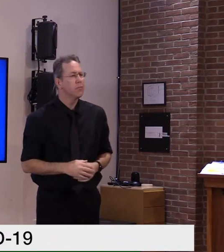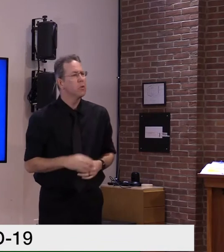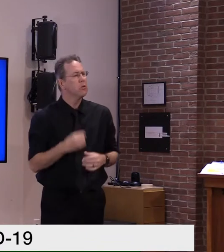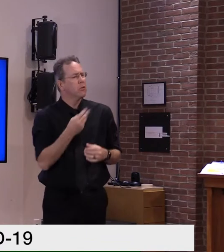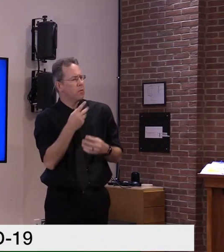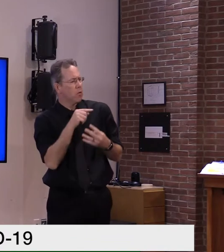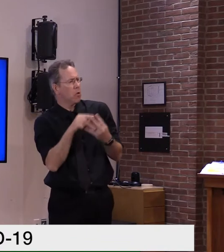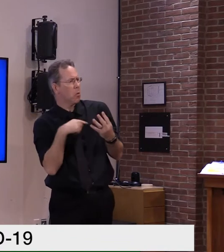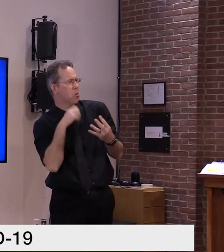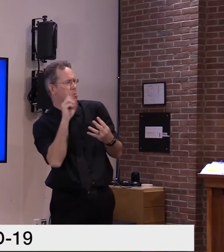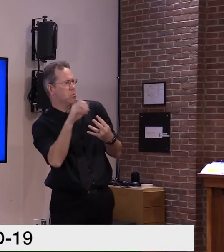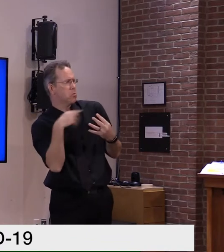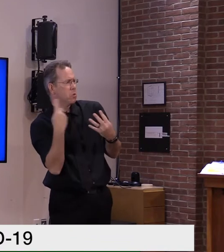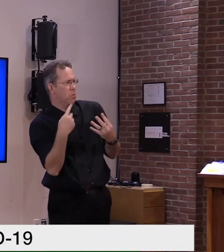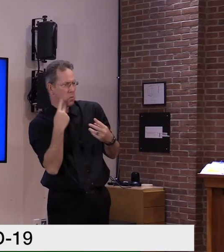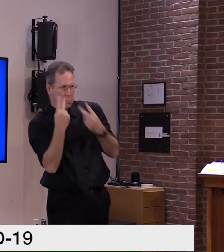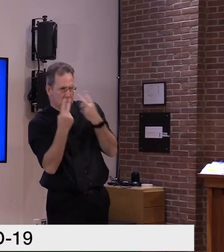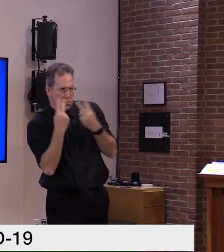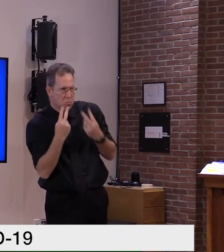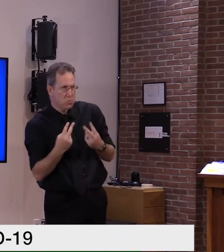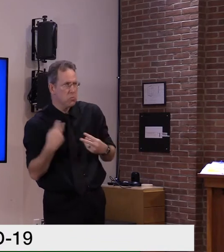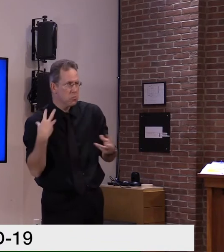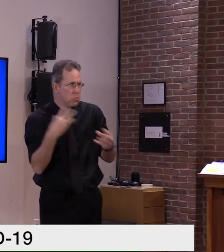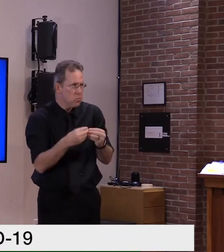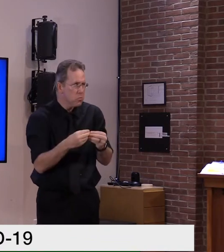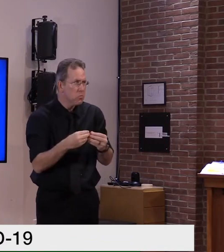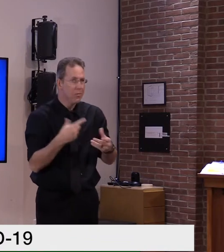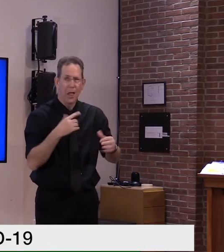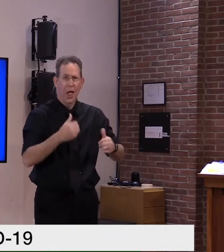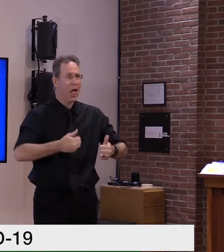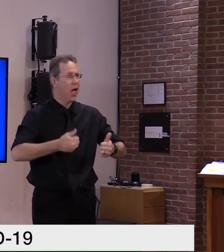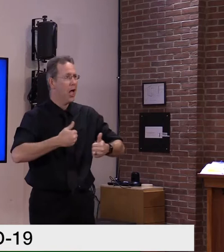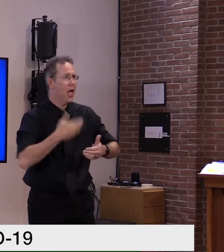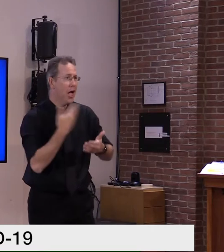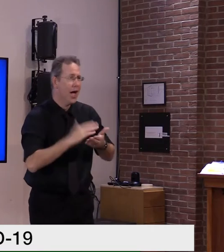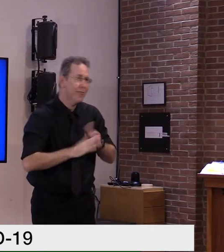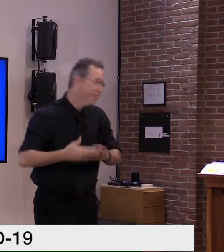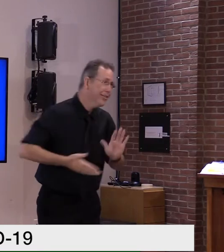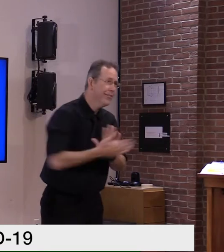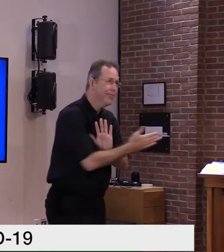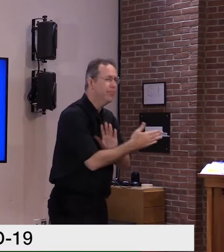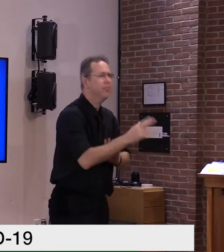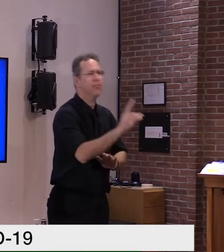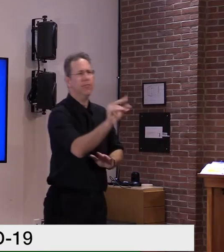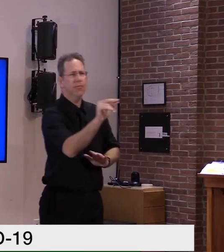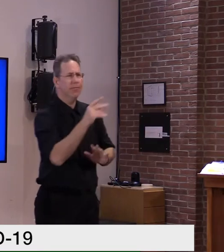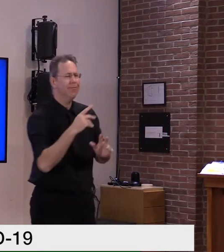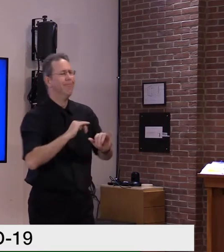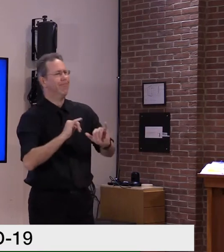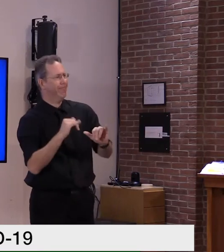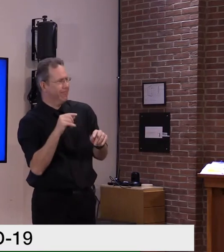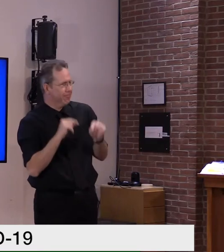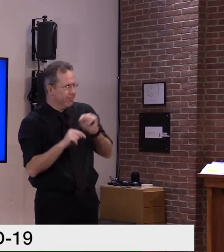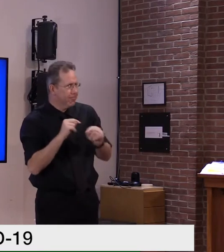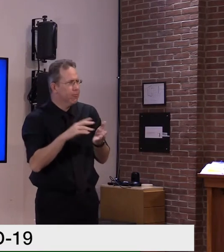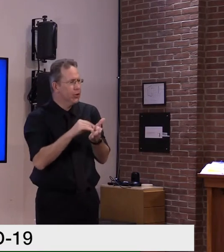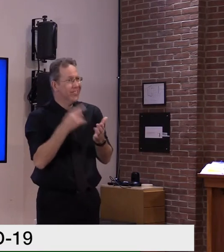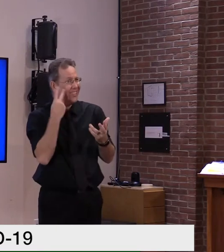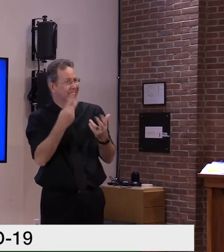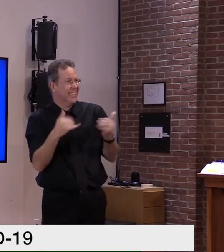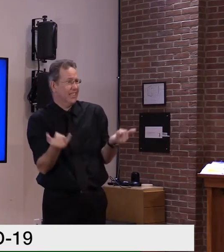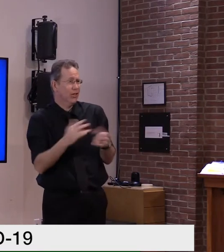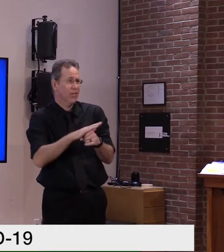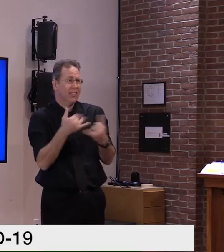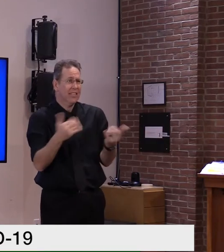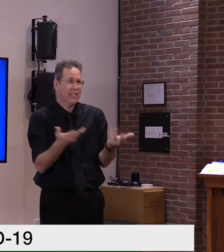risk continues to be significant in communities all across Vermont, with more active cases in Vermont now than at any point during the